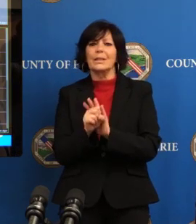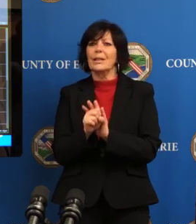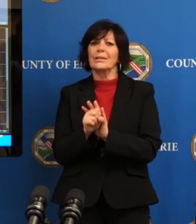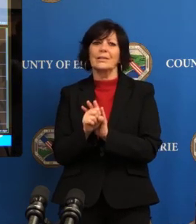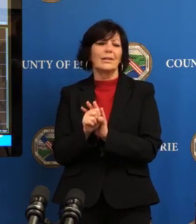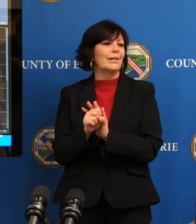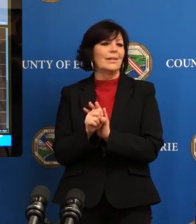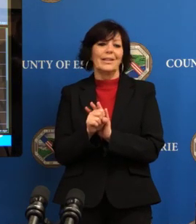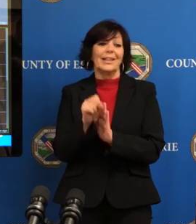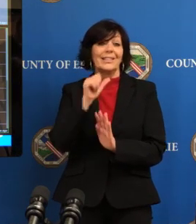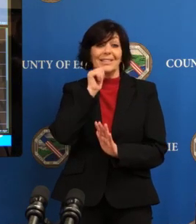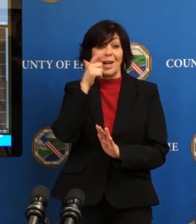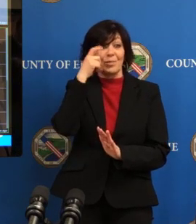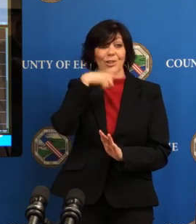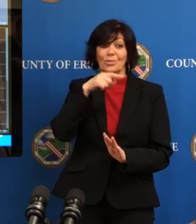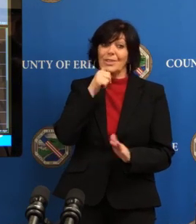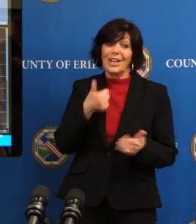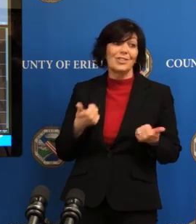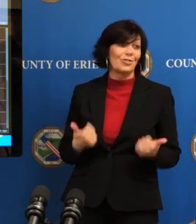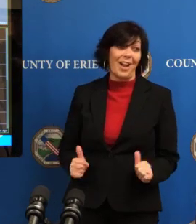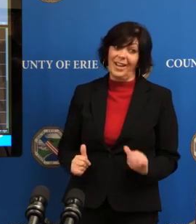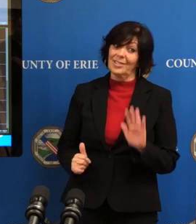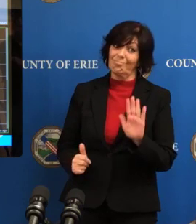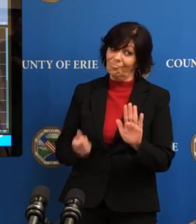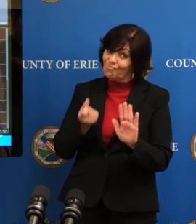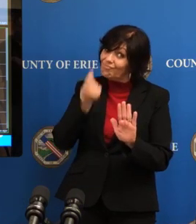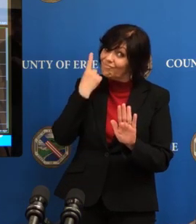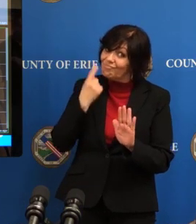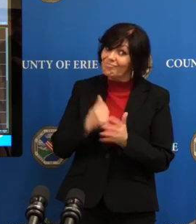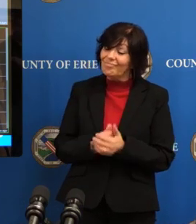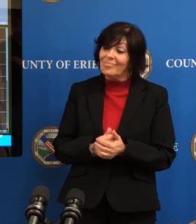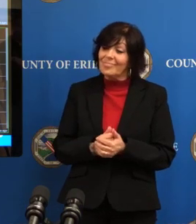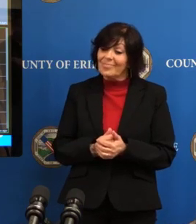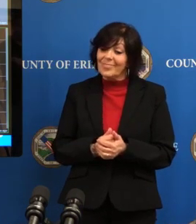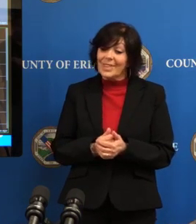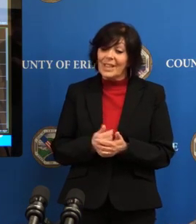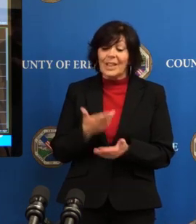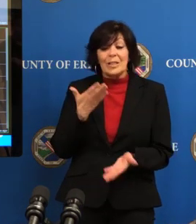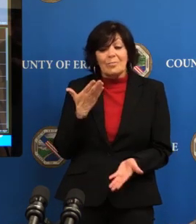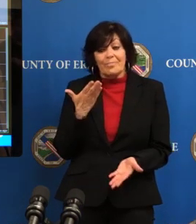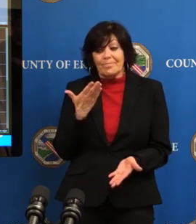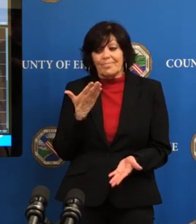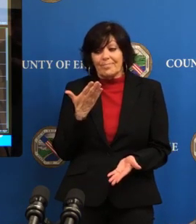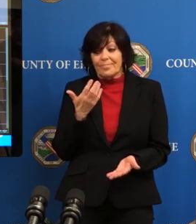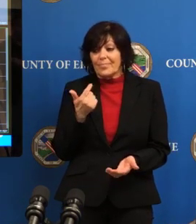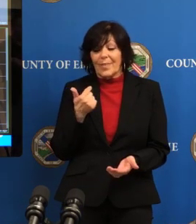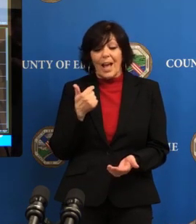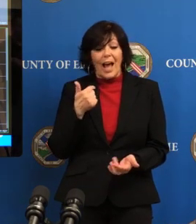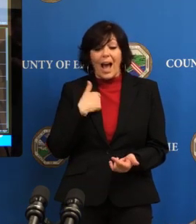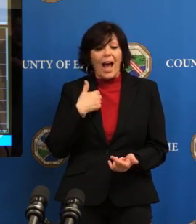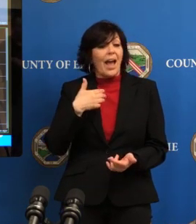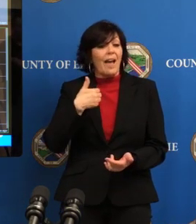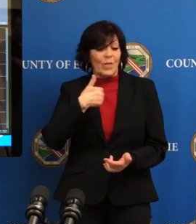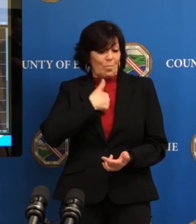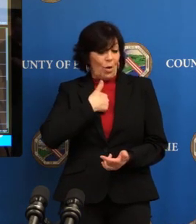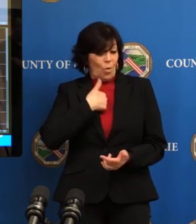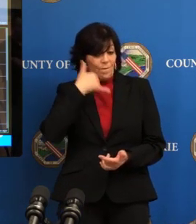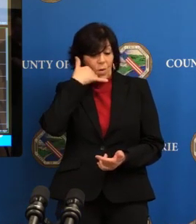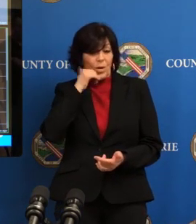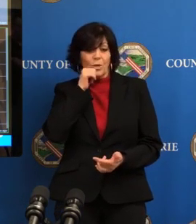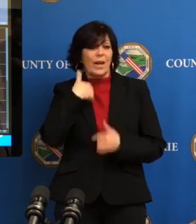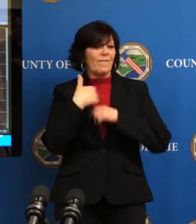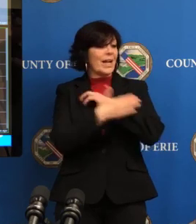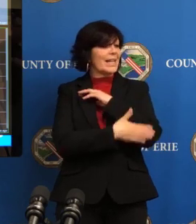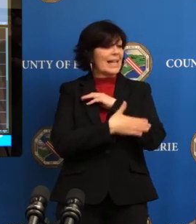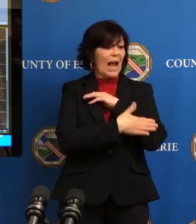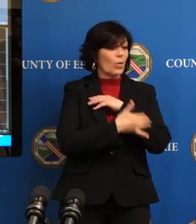It is not from a lack of trying. And I probably Well, I have my own phone. I don't have a county phone. I don't